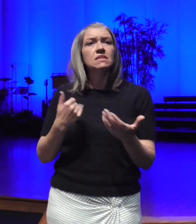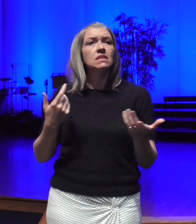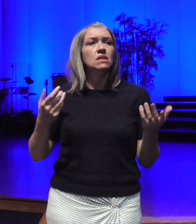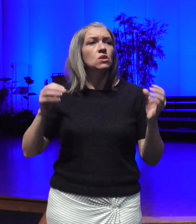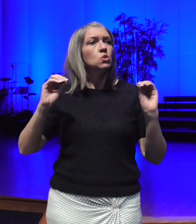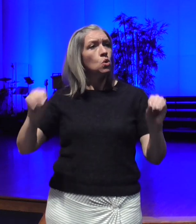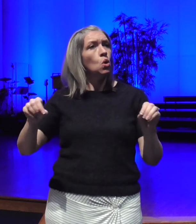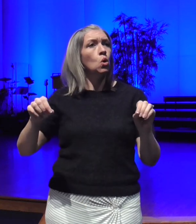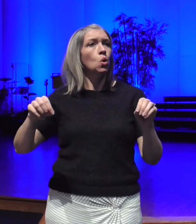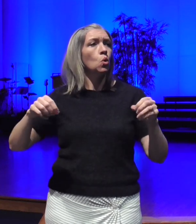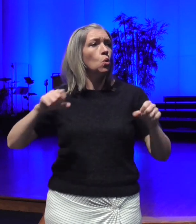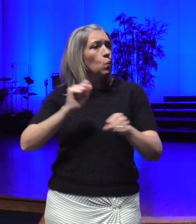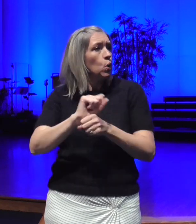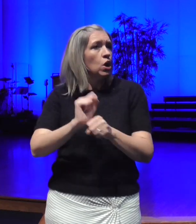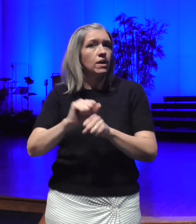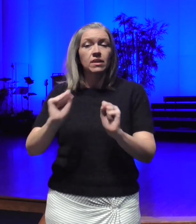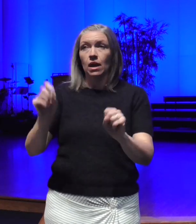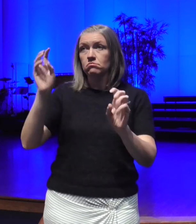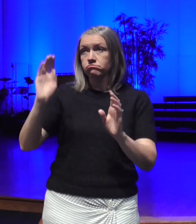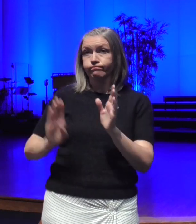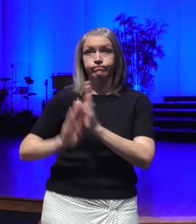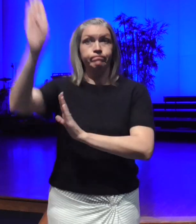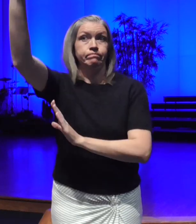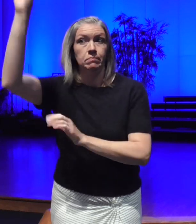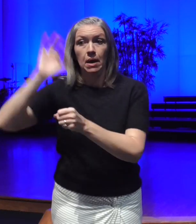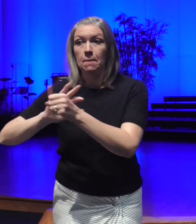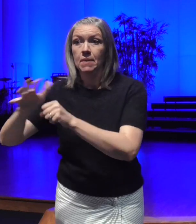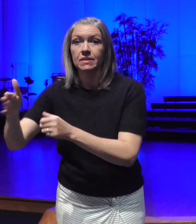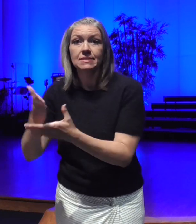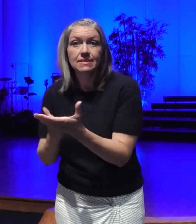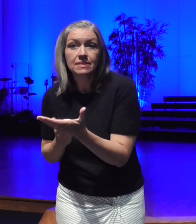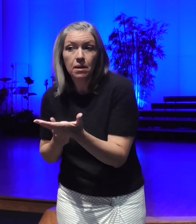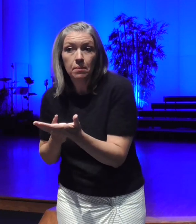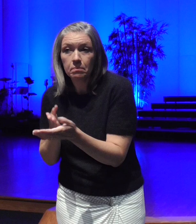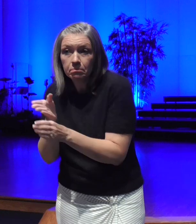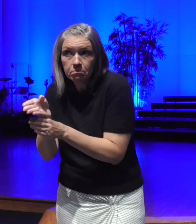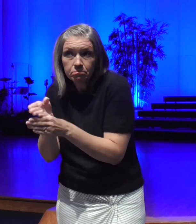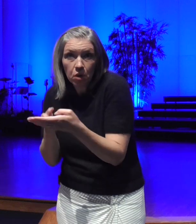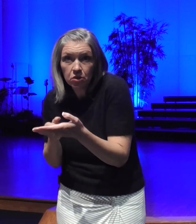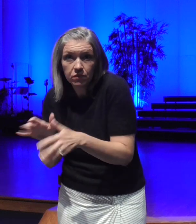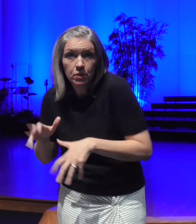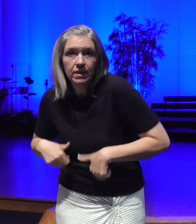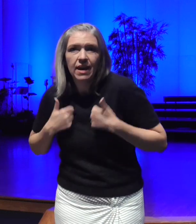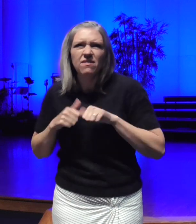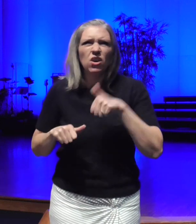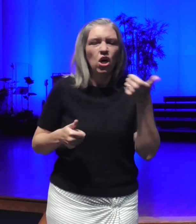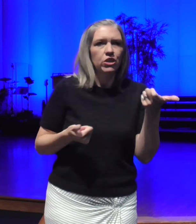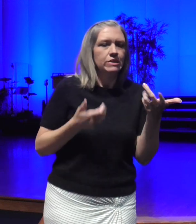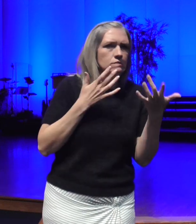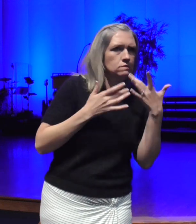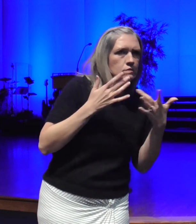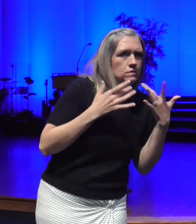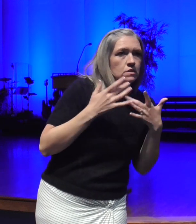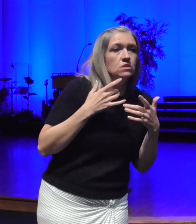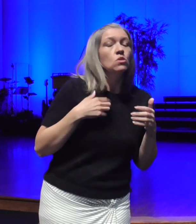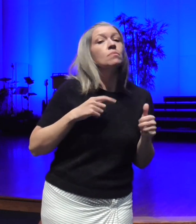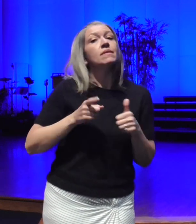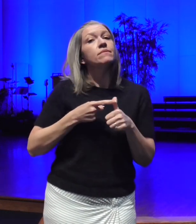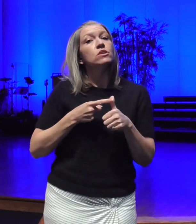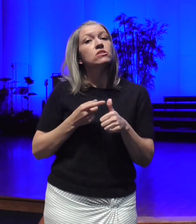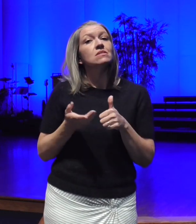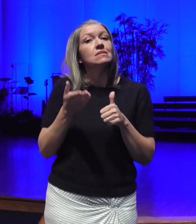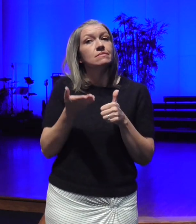are able to create abundance in some areas, but struggle in others. And the first step that I suggested last